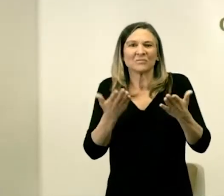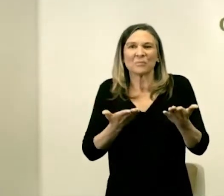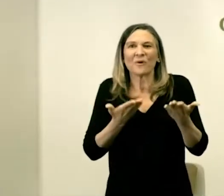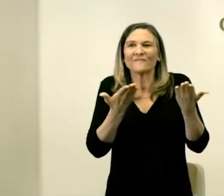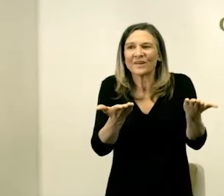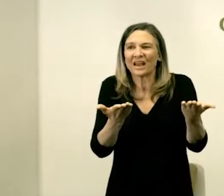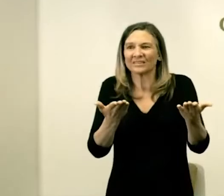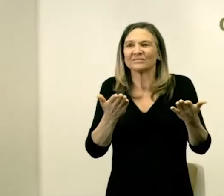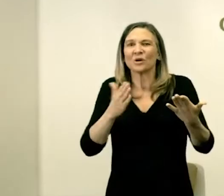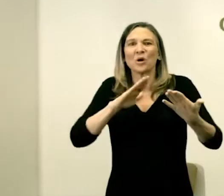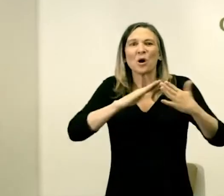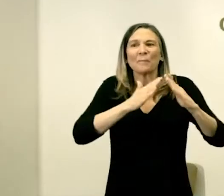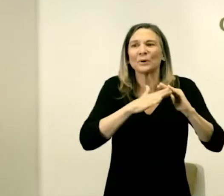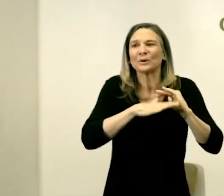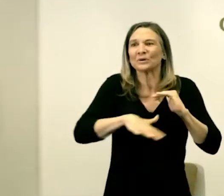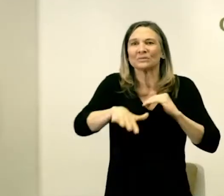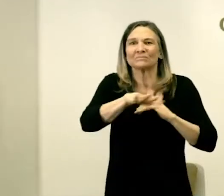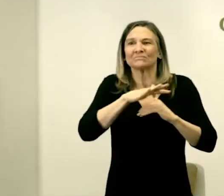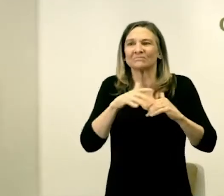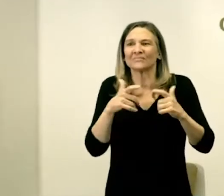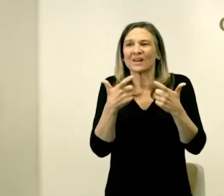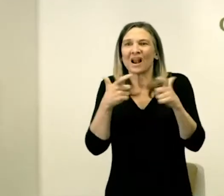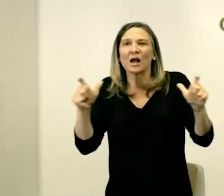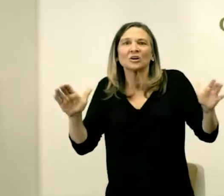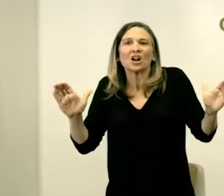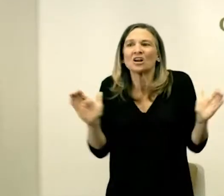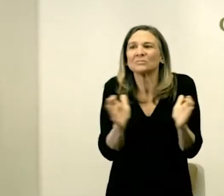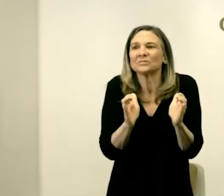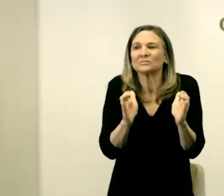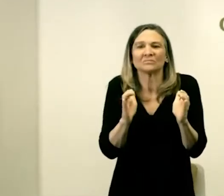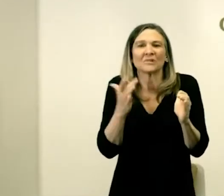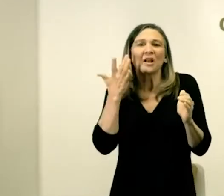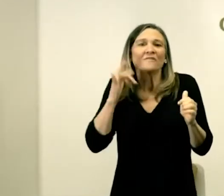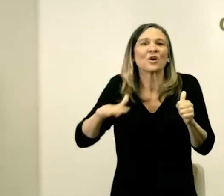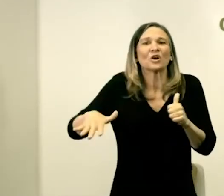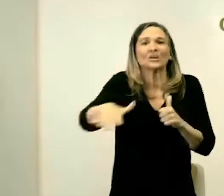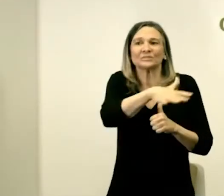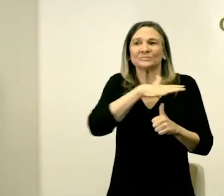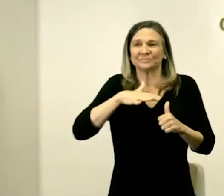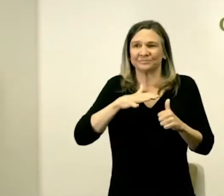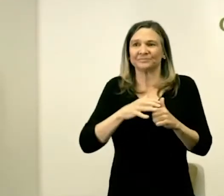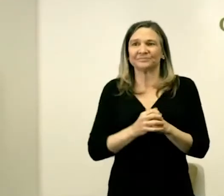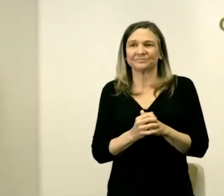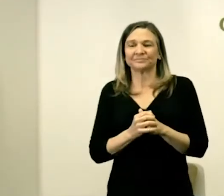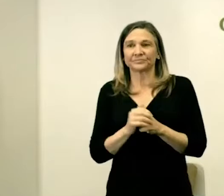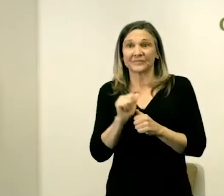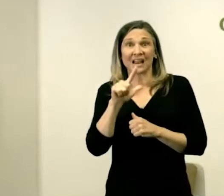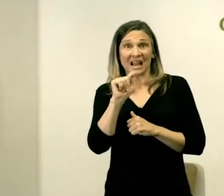small across the state of California. Altamed has administered more than